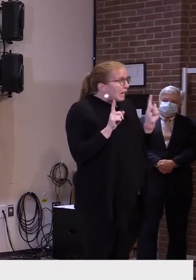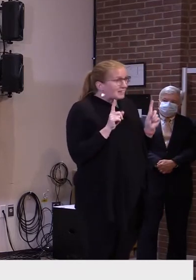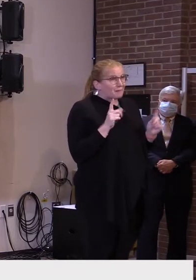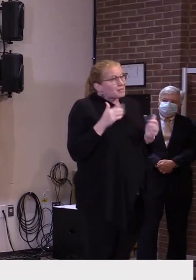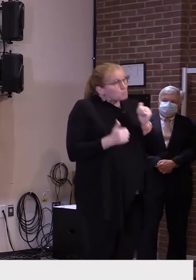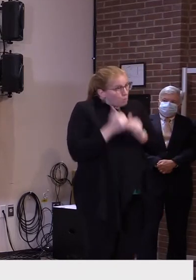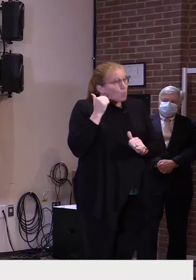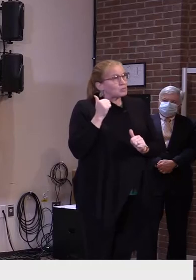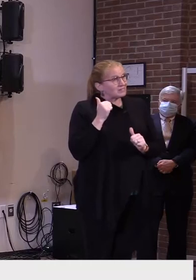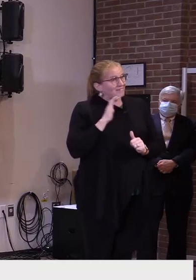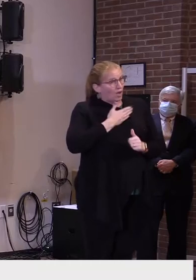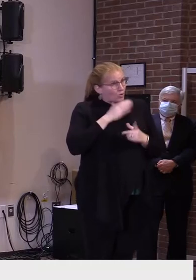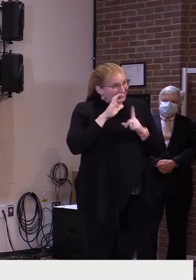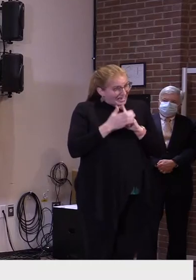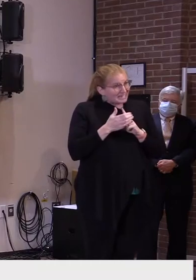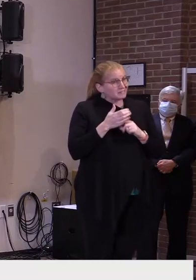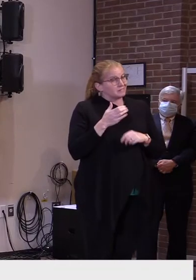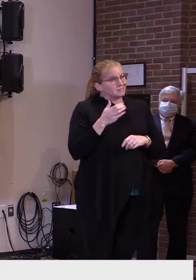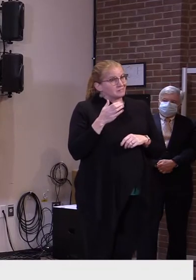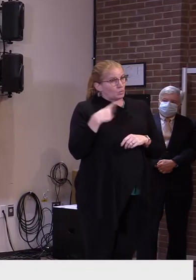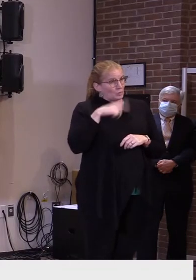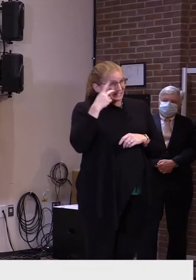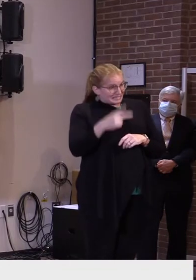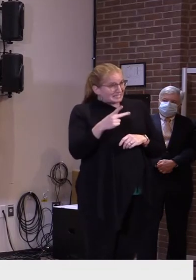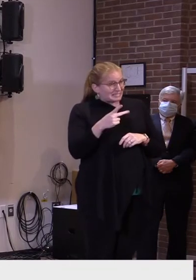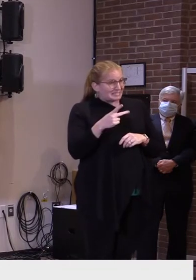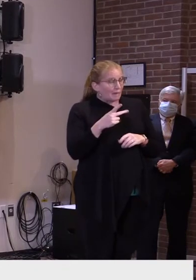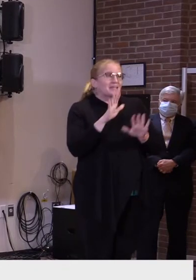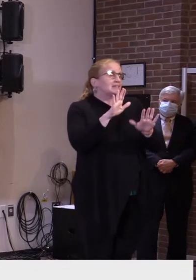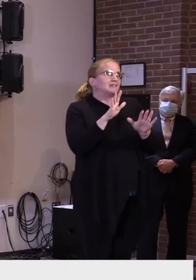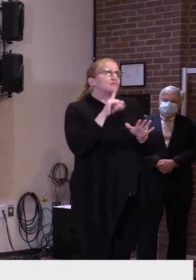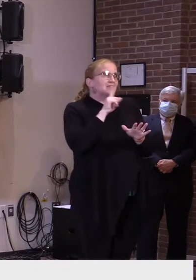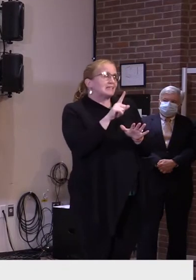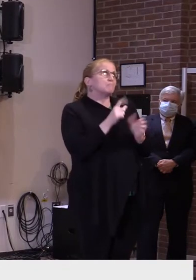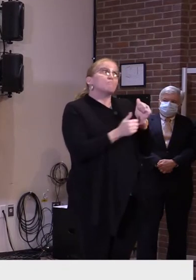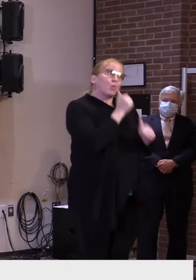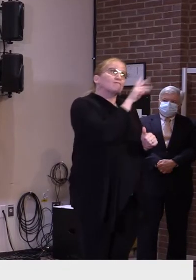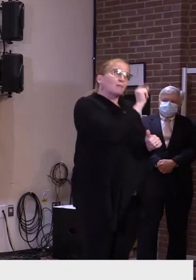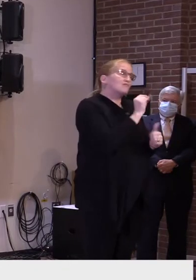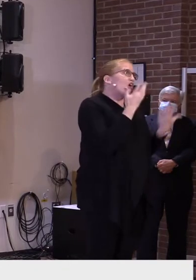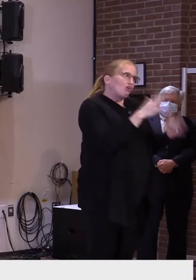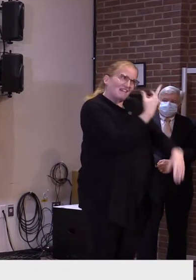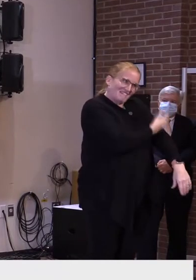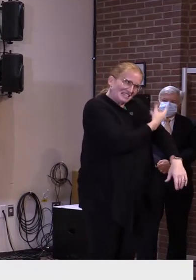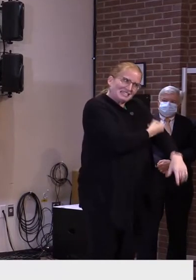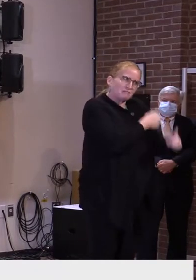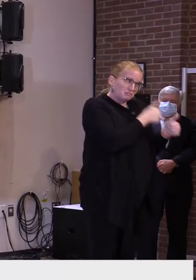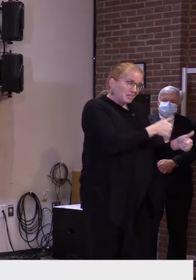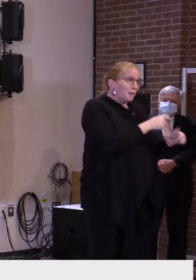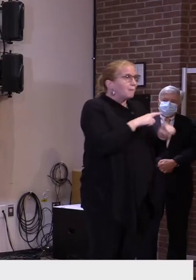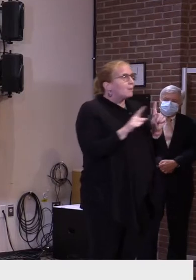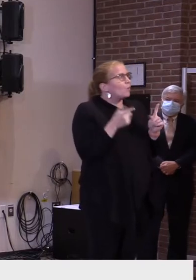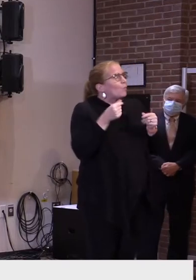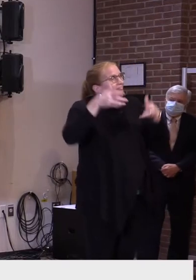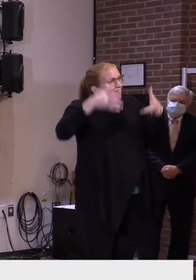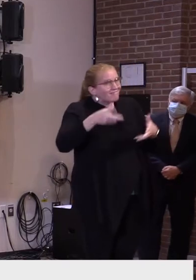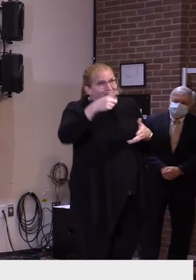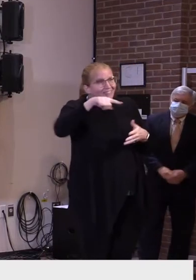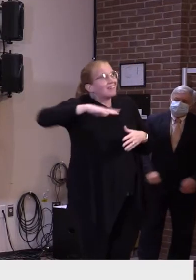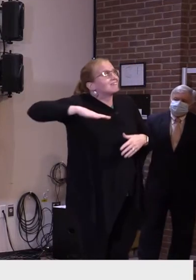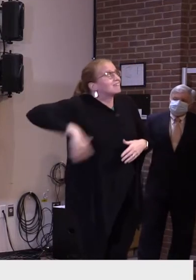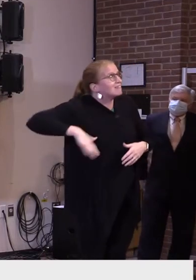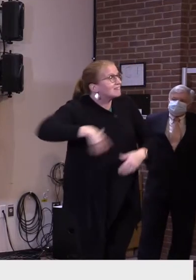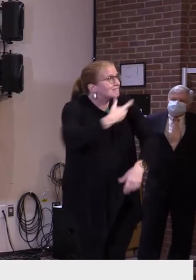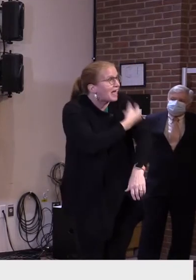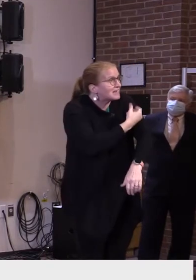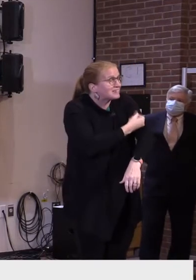it's in the vast minority of Vermonters who haven't been vaccinated, the vast majority of the cases that we're seeing in the vast era